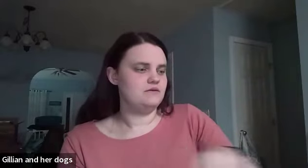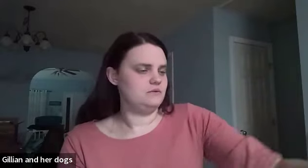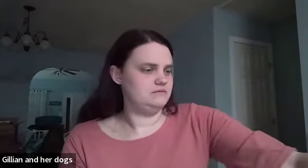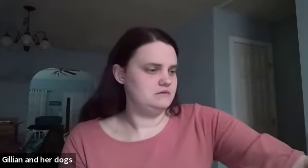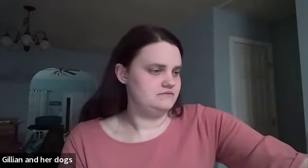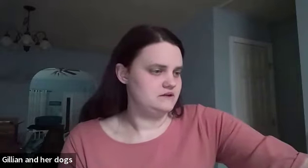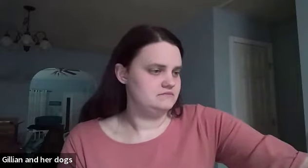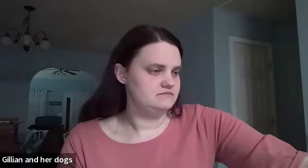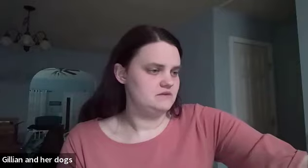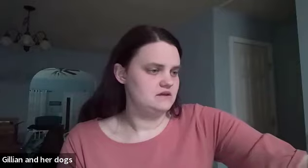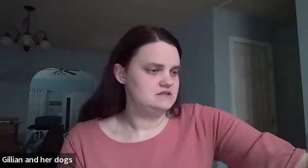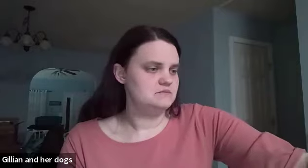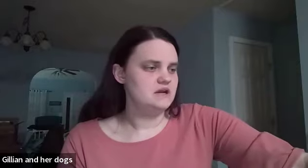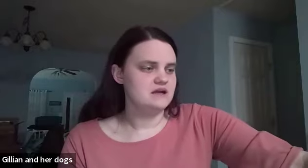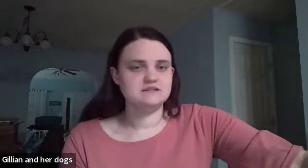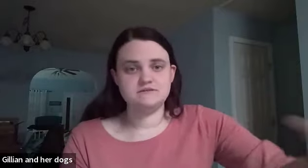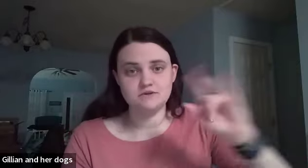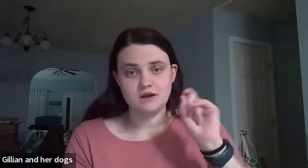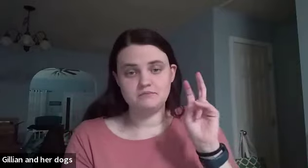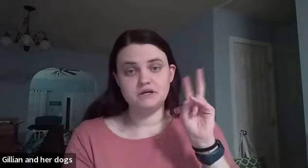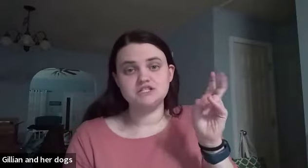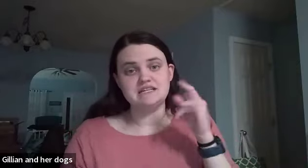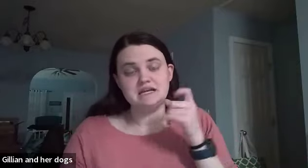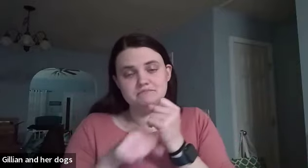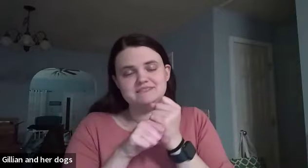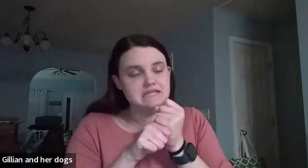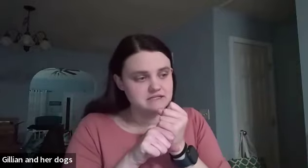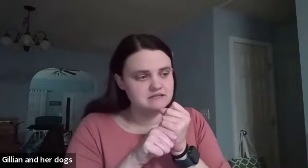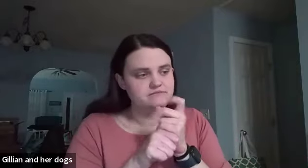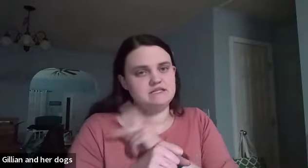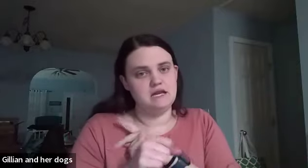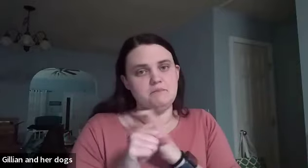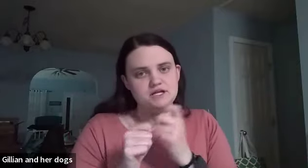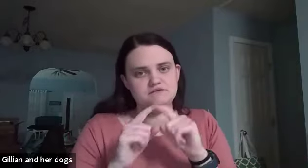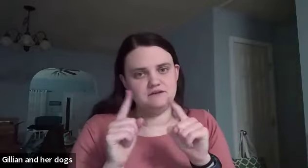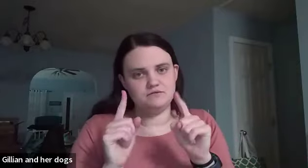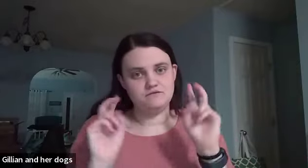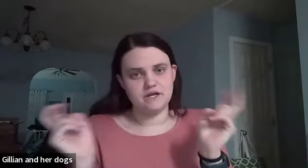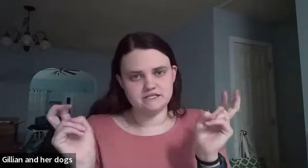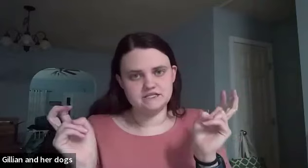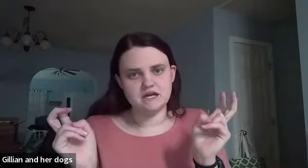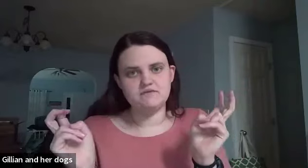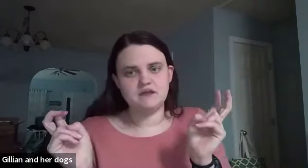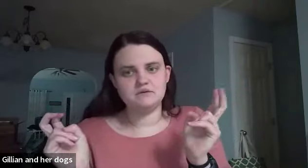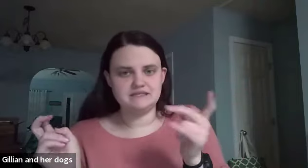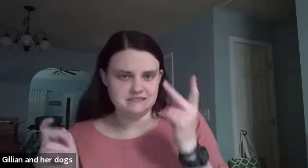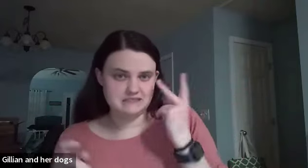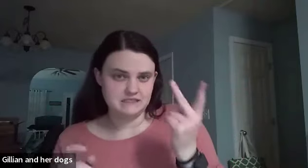another, wait, let me find it. Someone asked a different bunch sent Miss Katie a bunch of different phrases that they would like to see